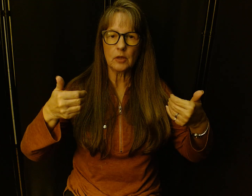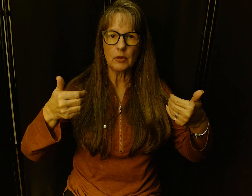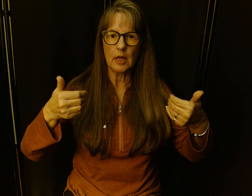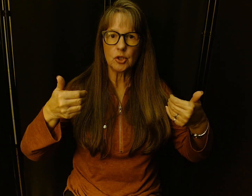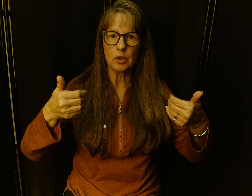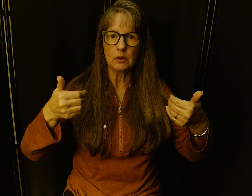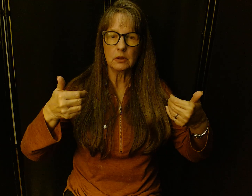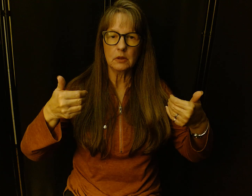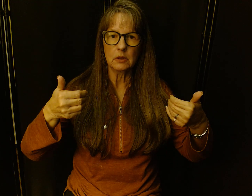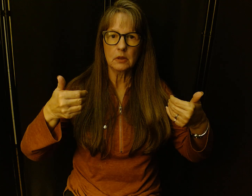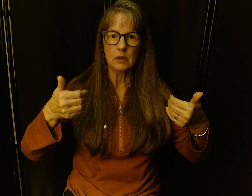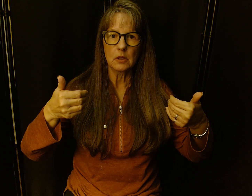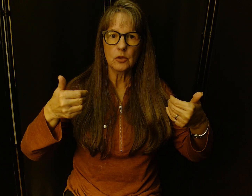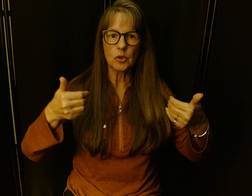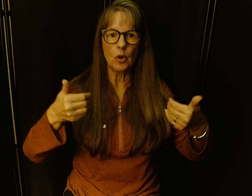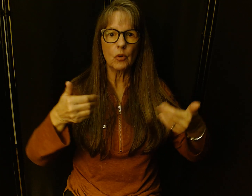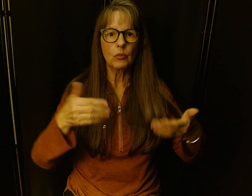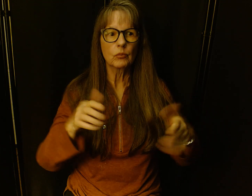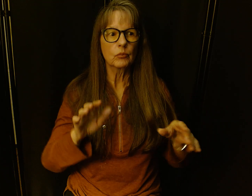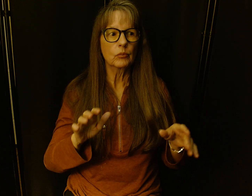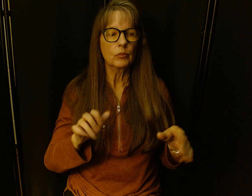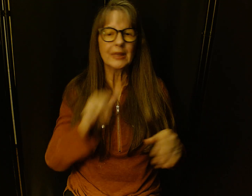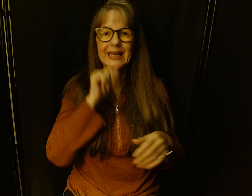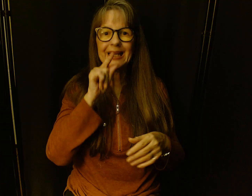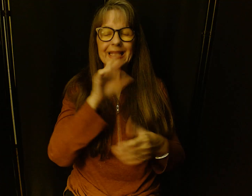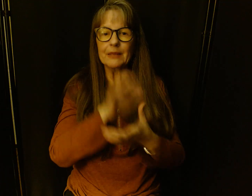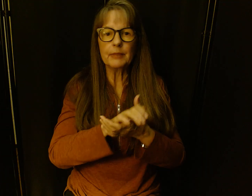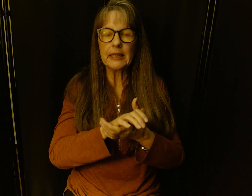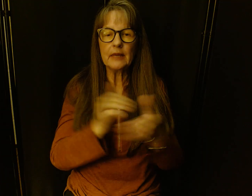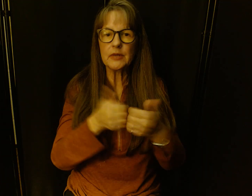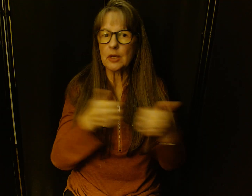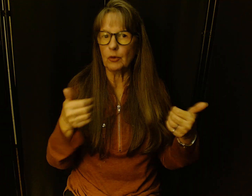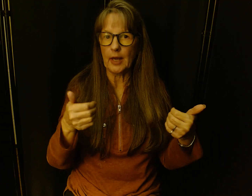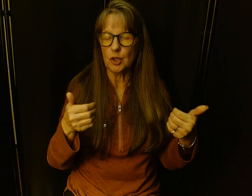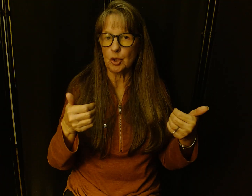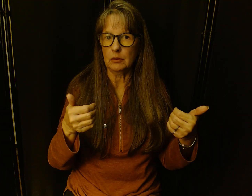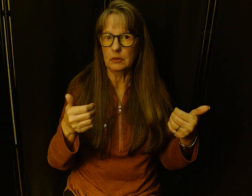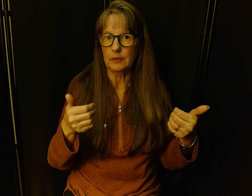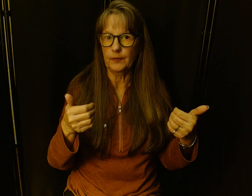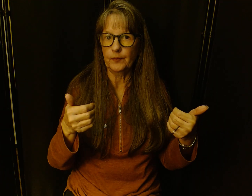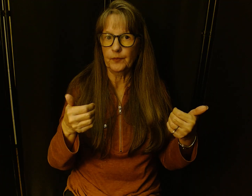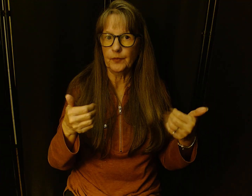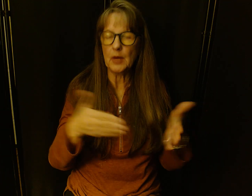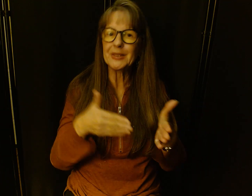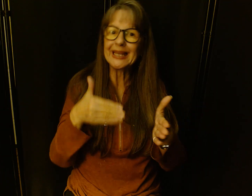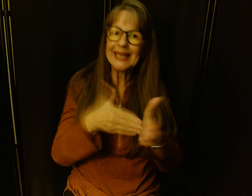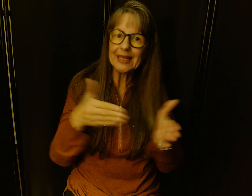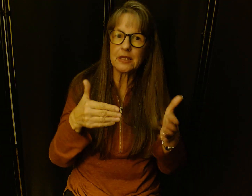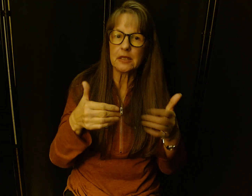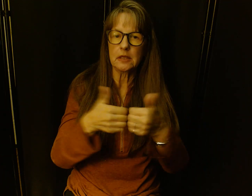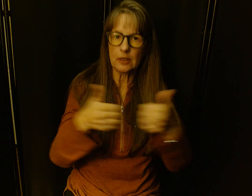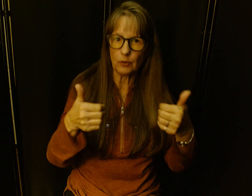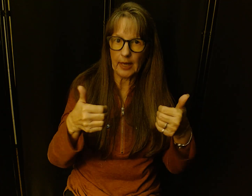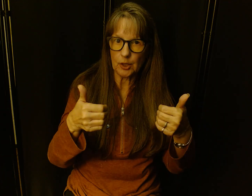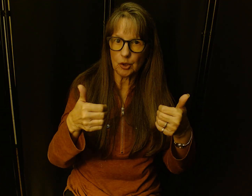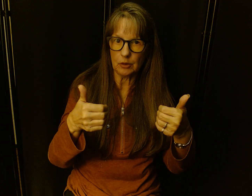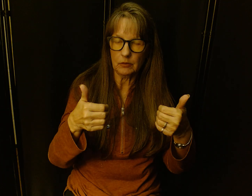Segregation. So he didn't believe in segregation. He was against segregation, right?